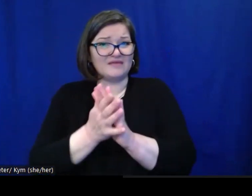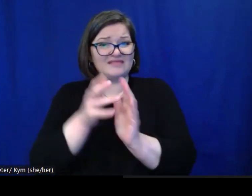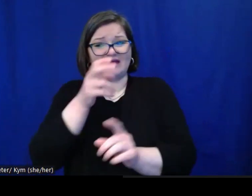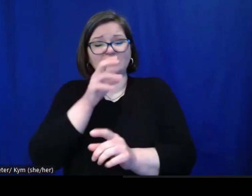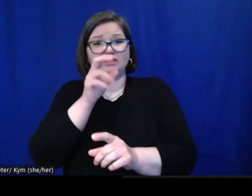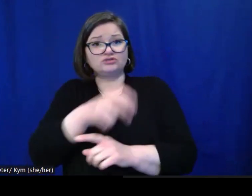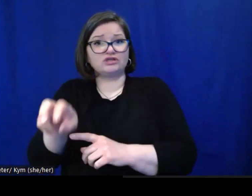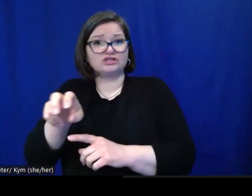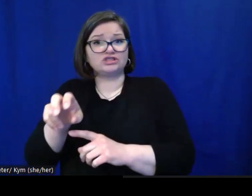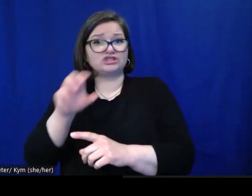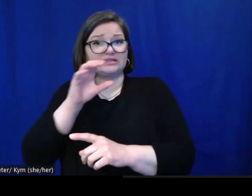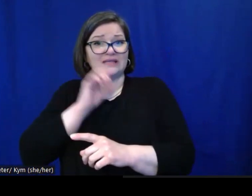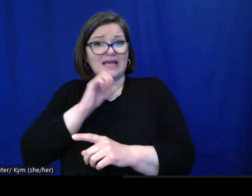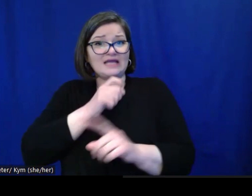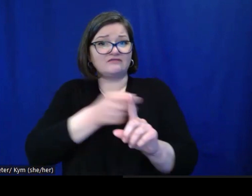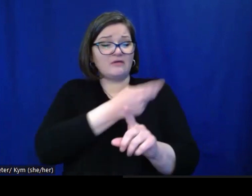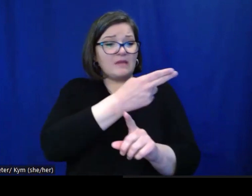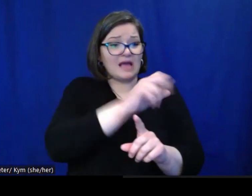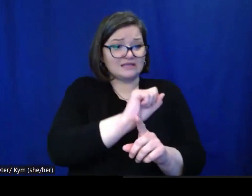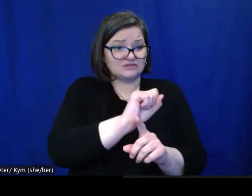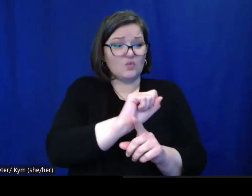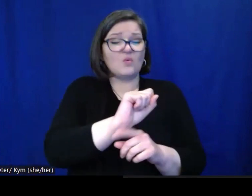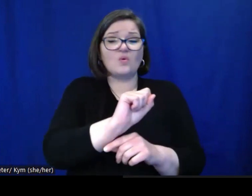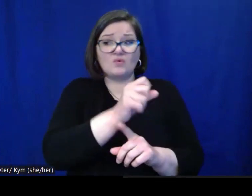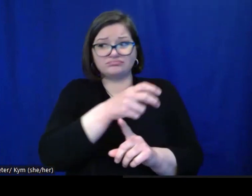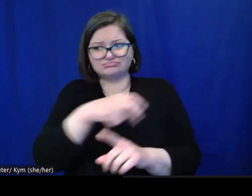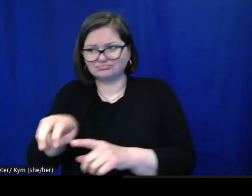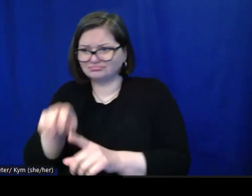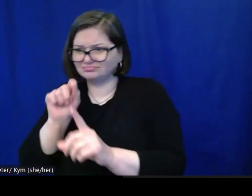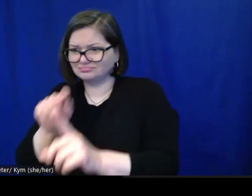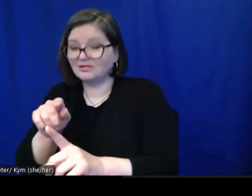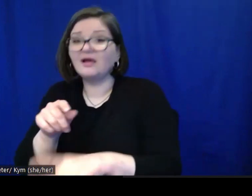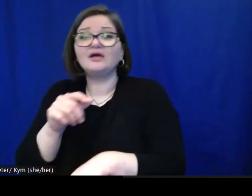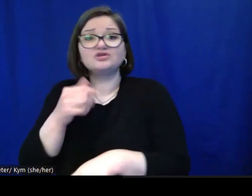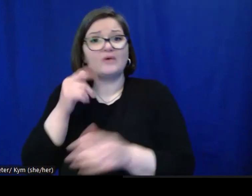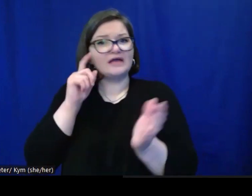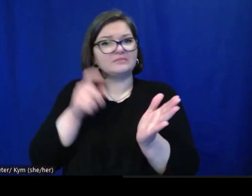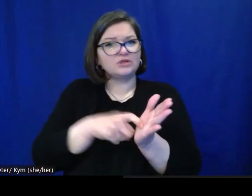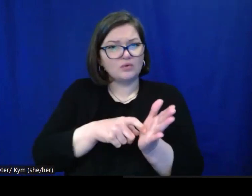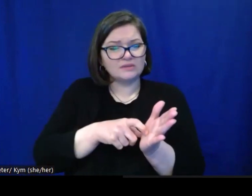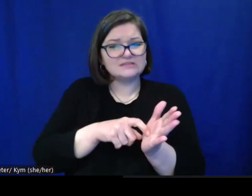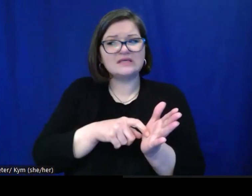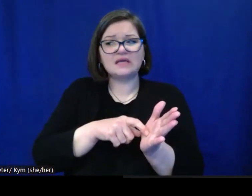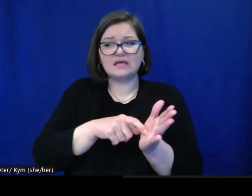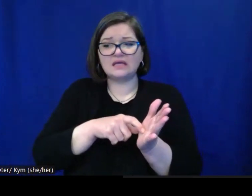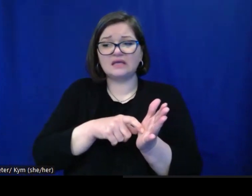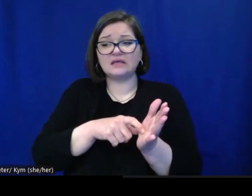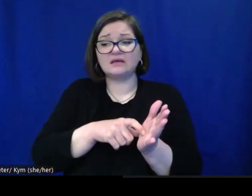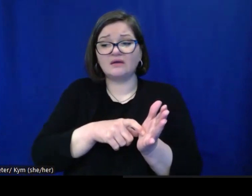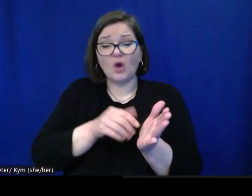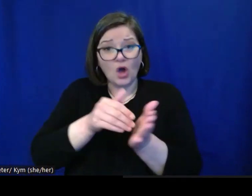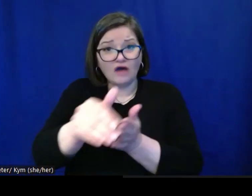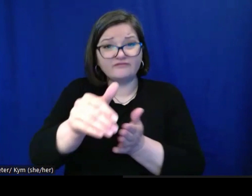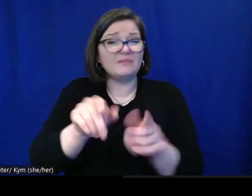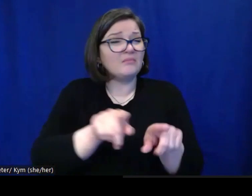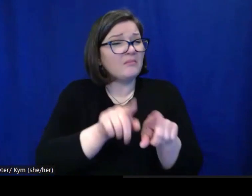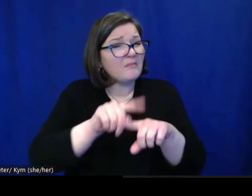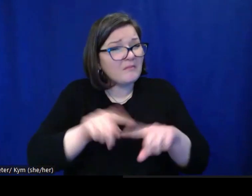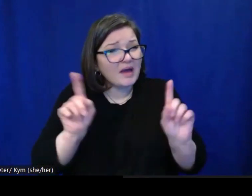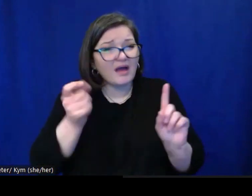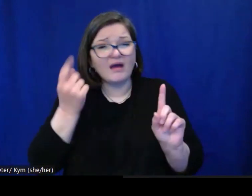high school. And what I've noticed is that in a lot of ways, unintentionally, we